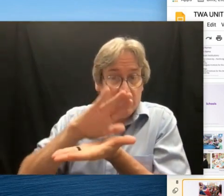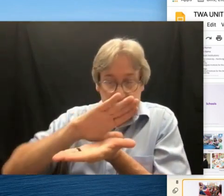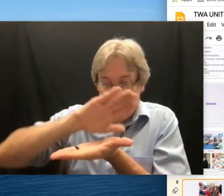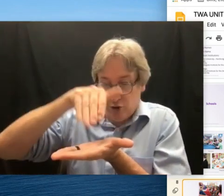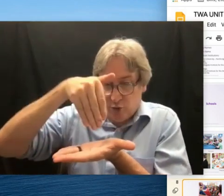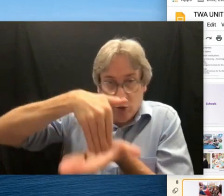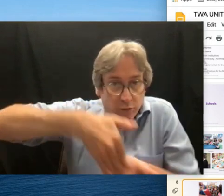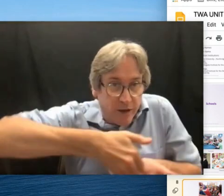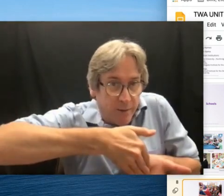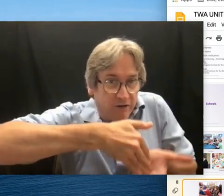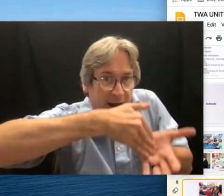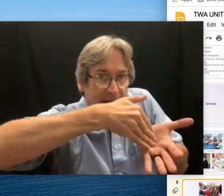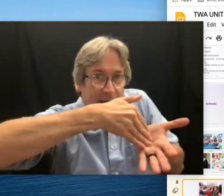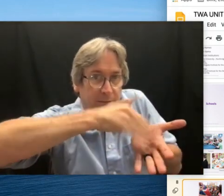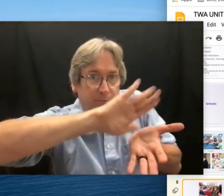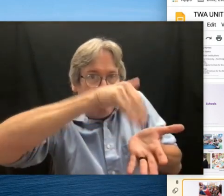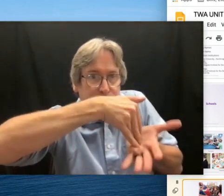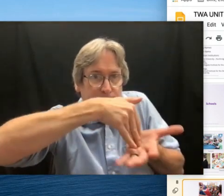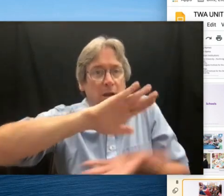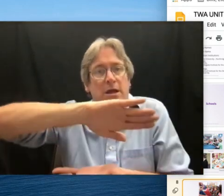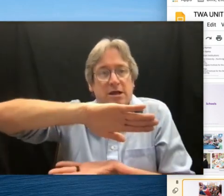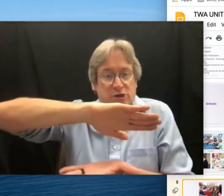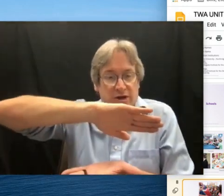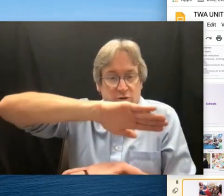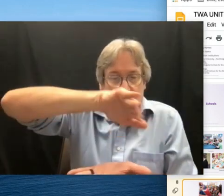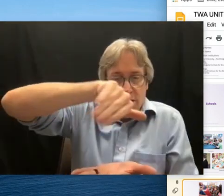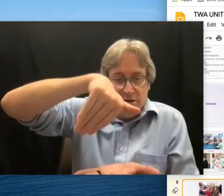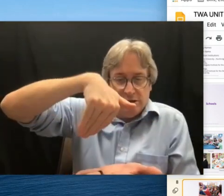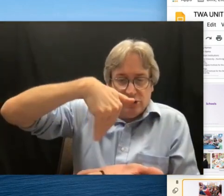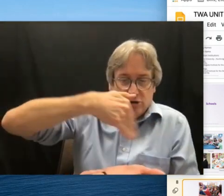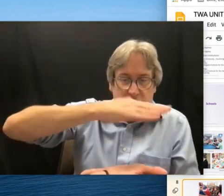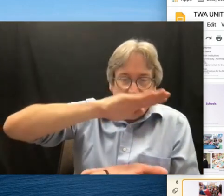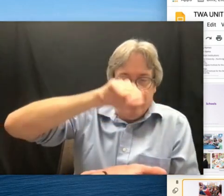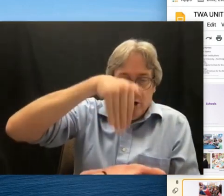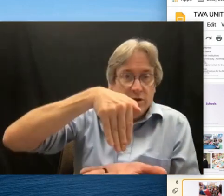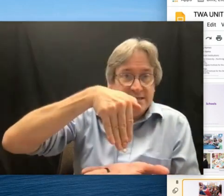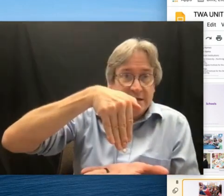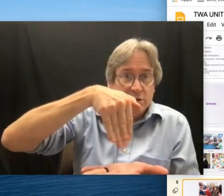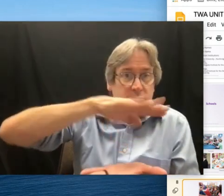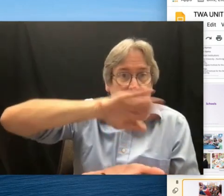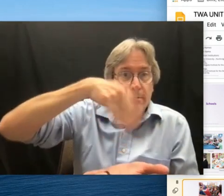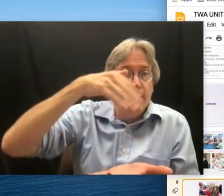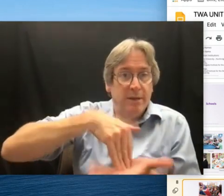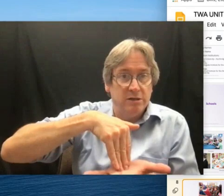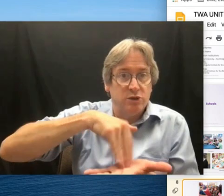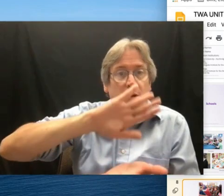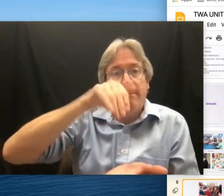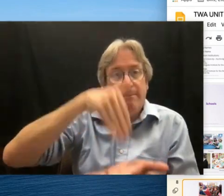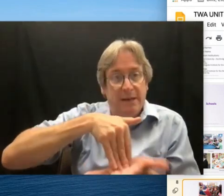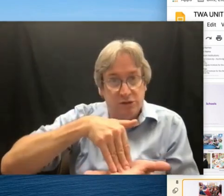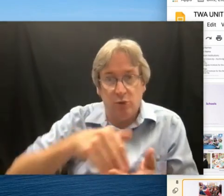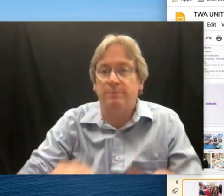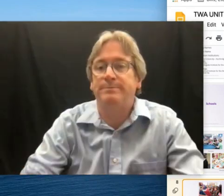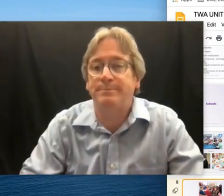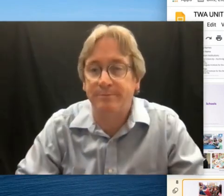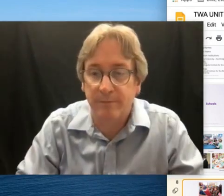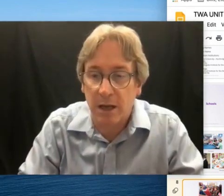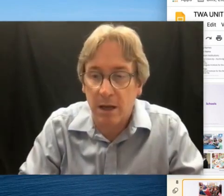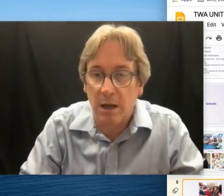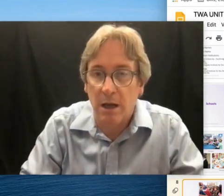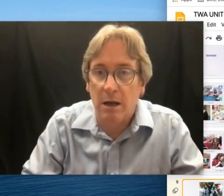the middle, right? In the middle of my hand. So I draw the circle and then I go to the center. Middle school.